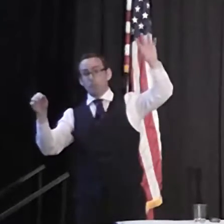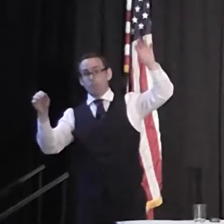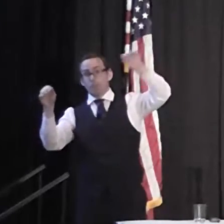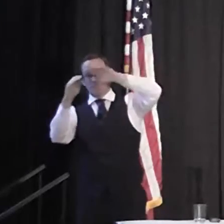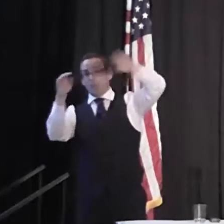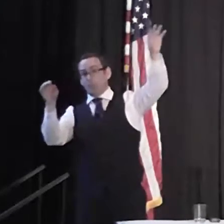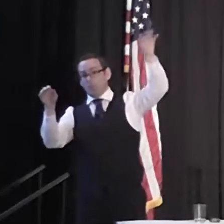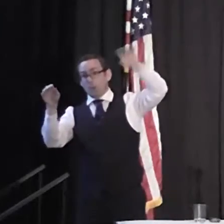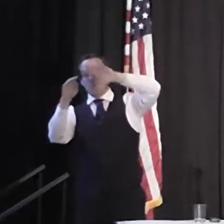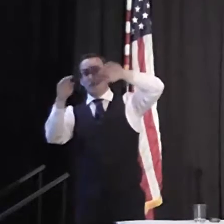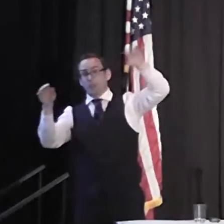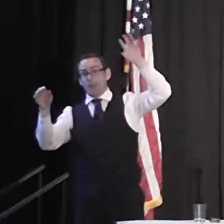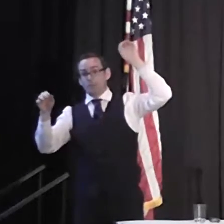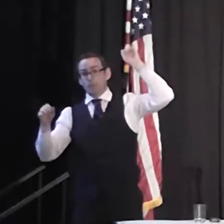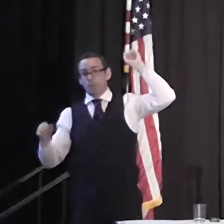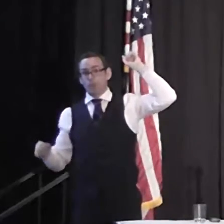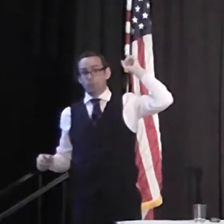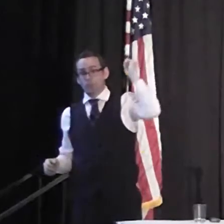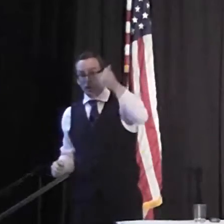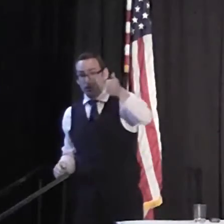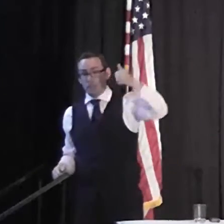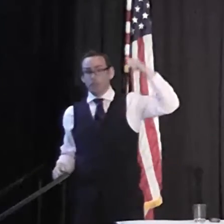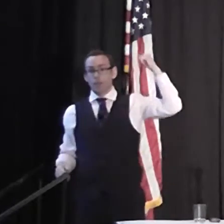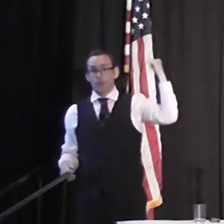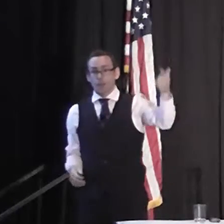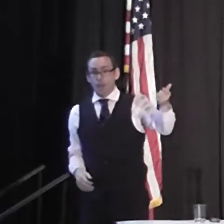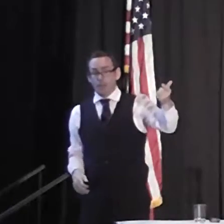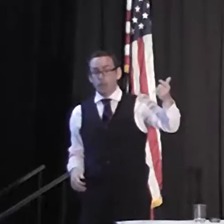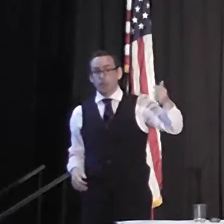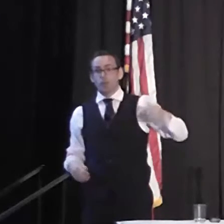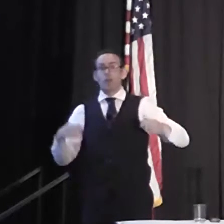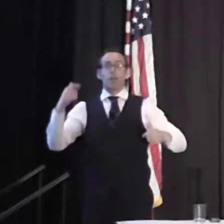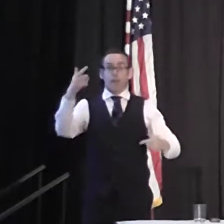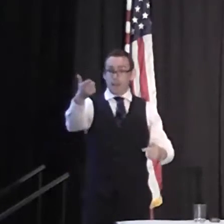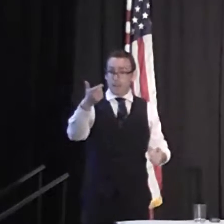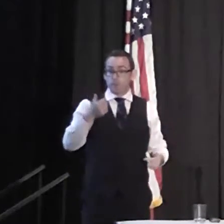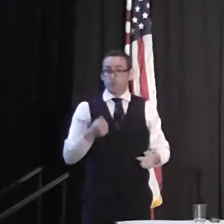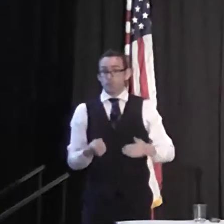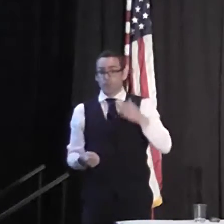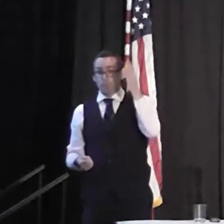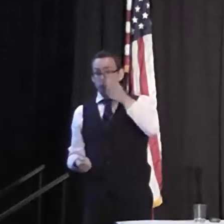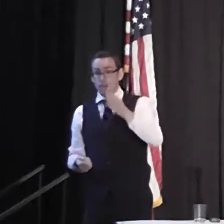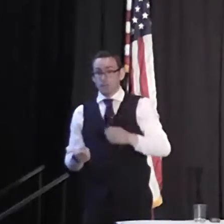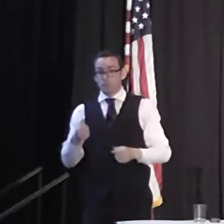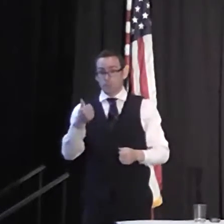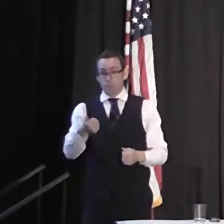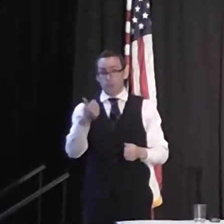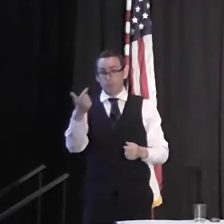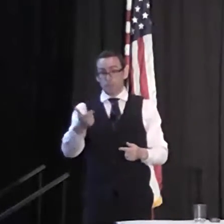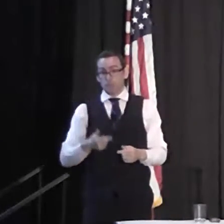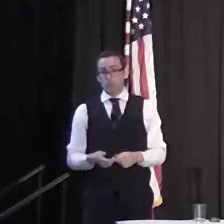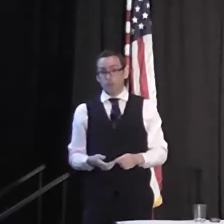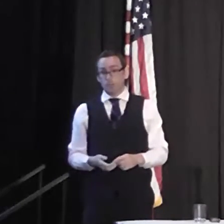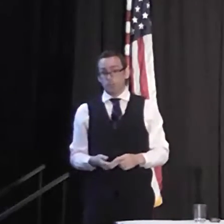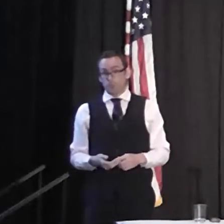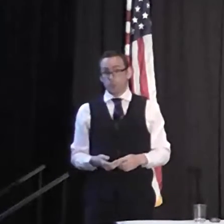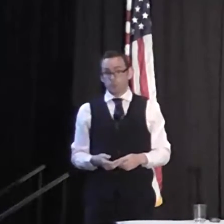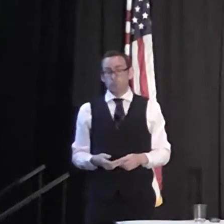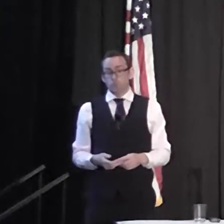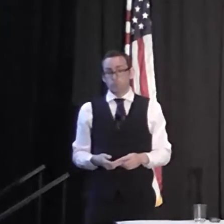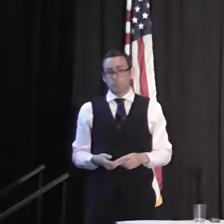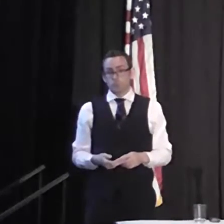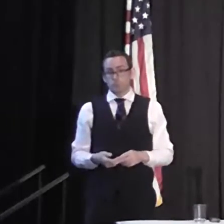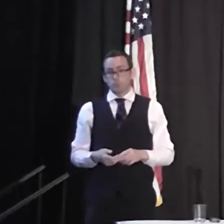and they may be going to have to be compete with Nigeria, Angola, and then the same grade as the Saudi and the Iraqi